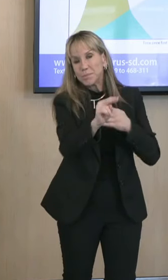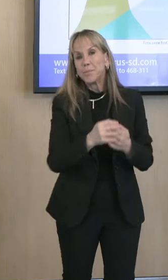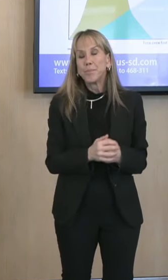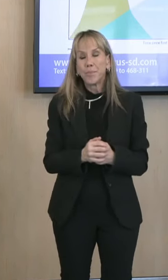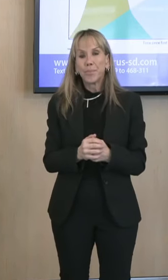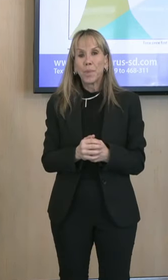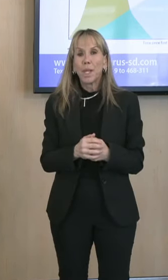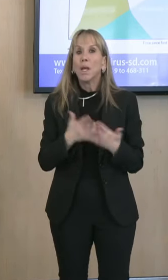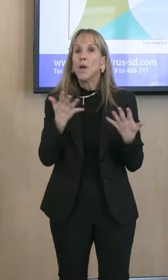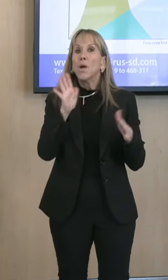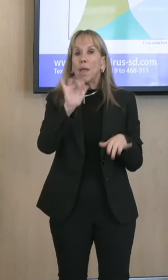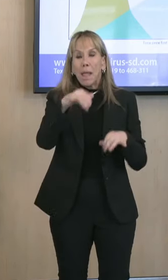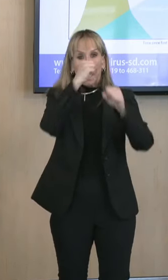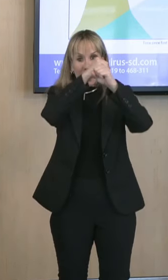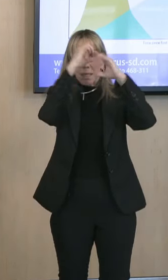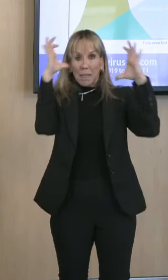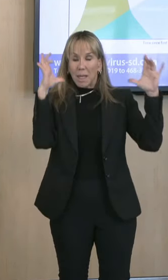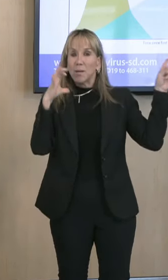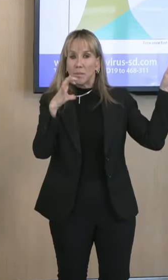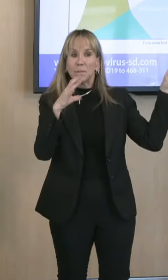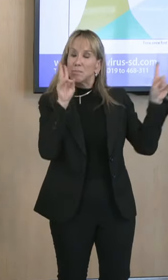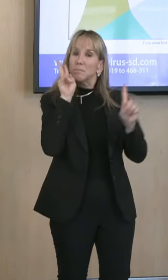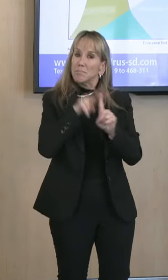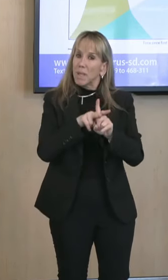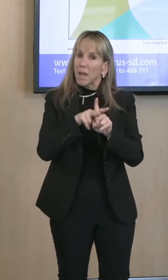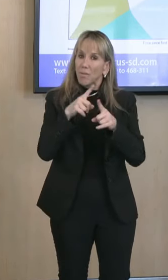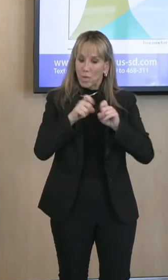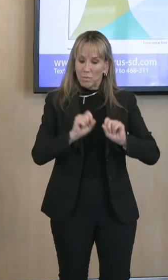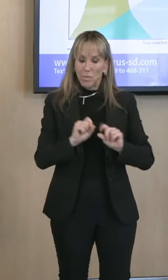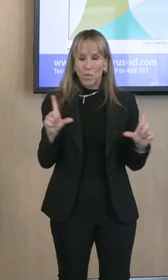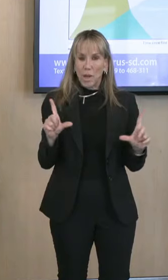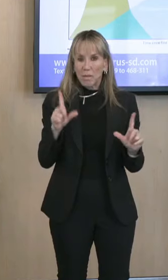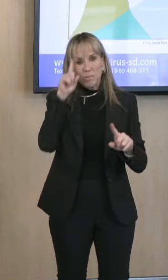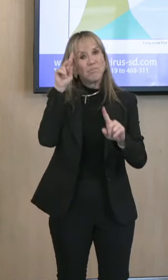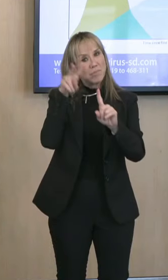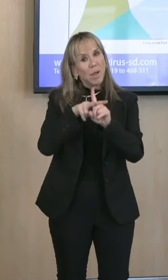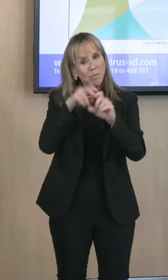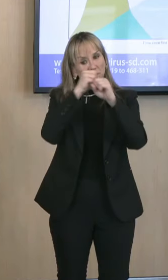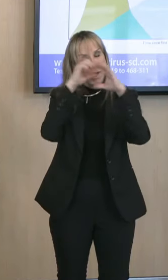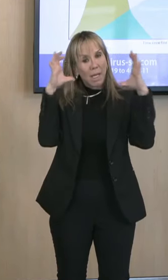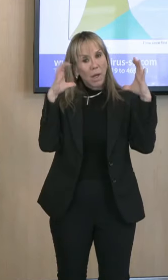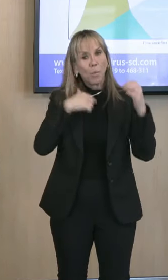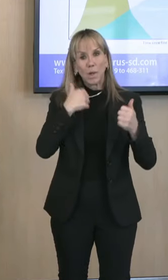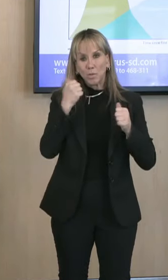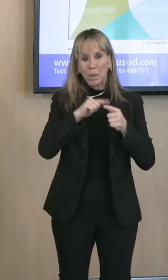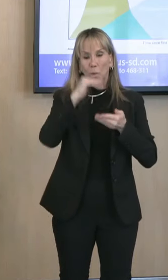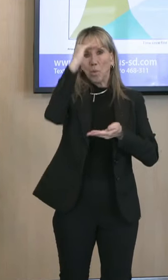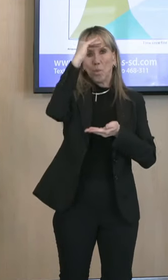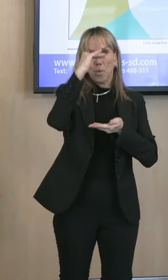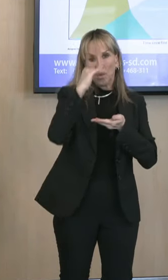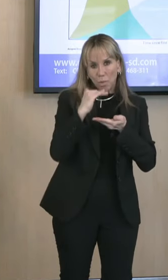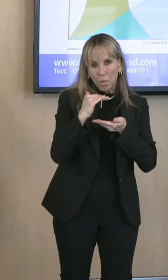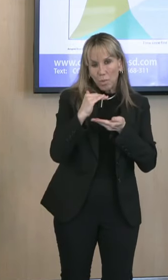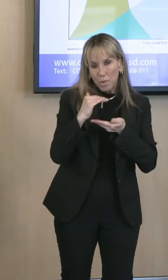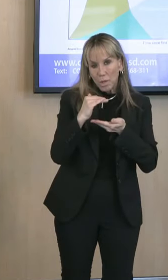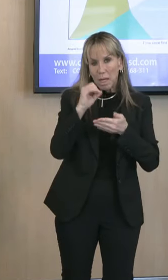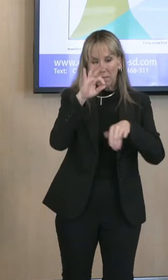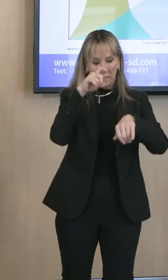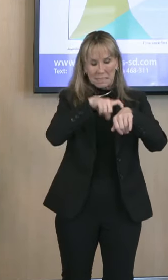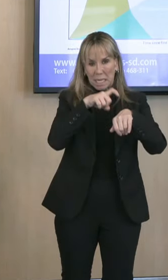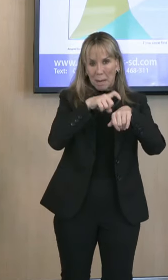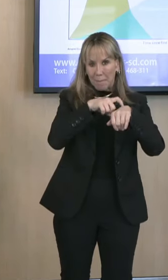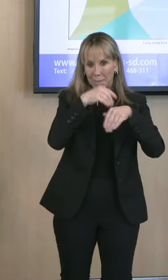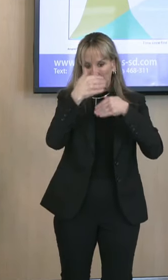So the concepts are applicable. We are trying to lower the burden of the